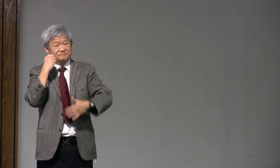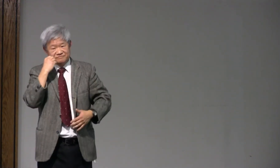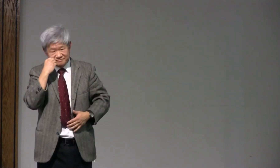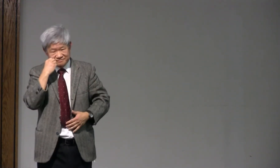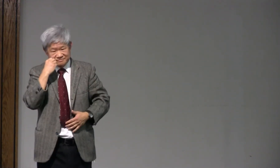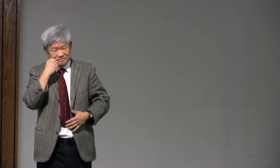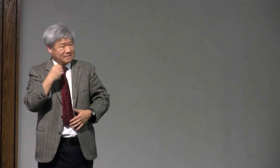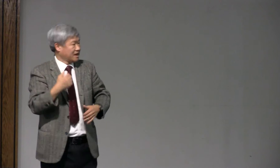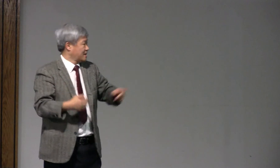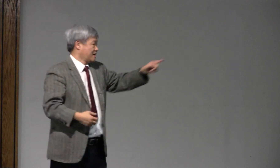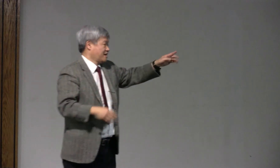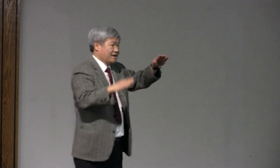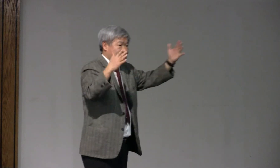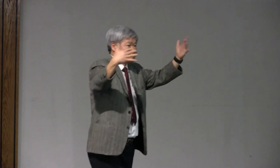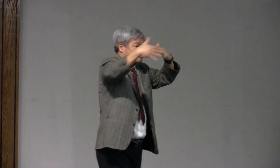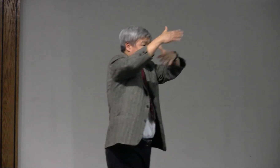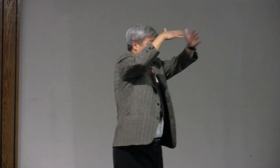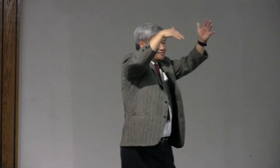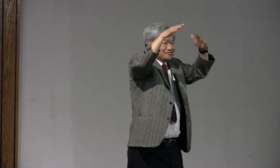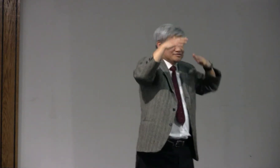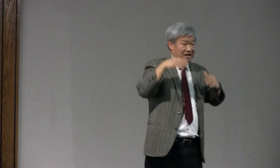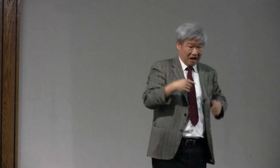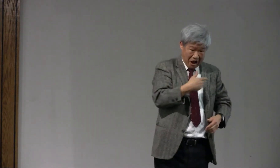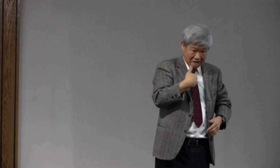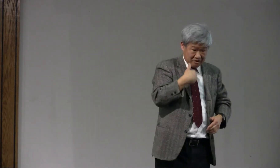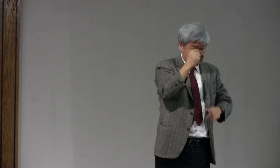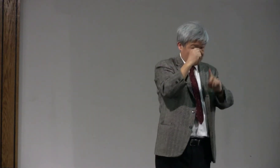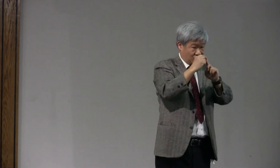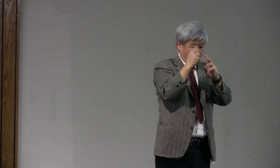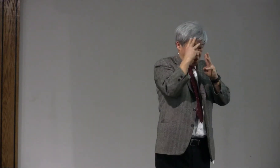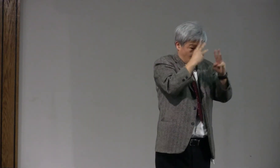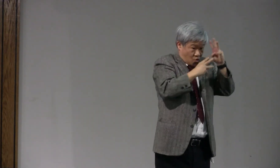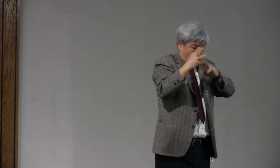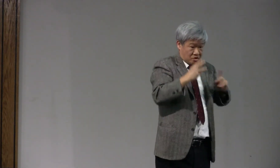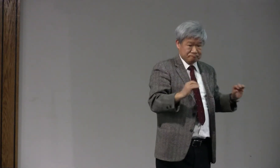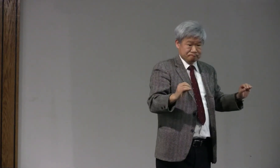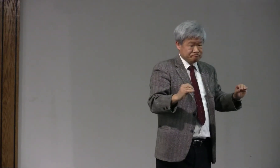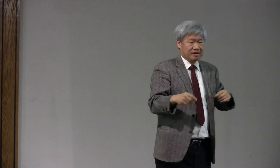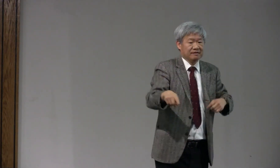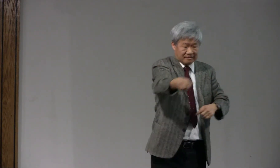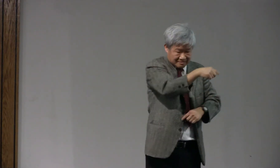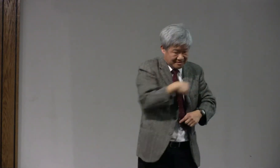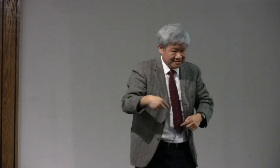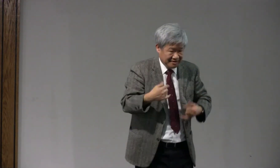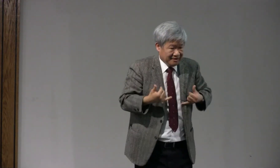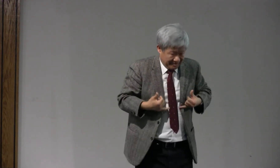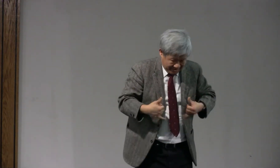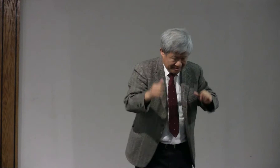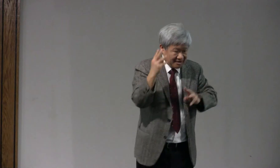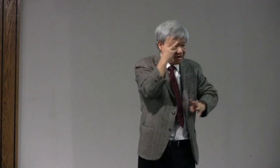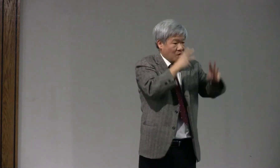And then you would go home. But in heaven, we will not have to worry.